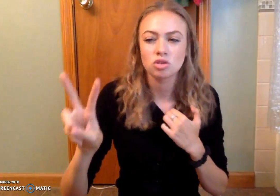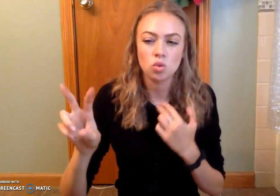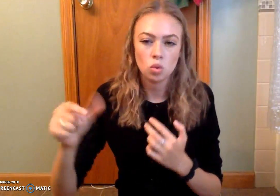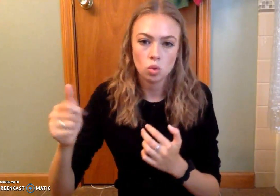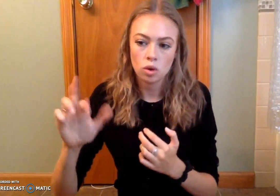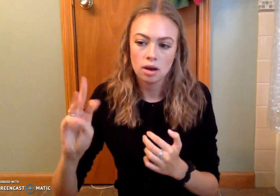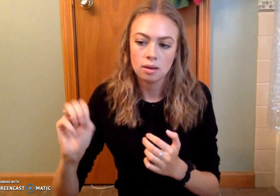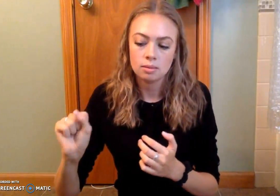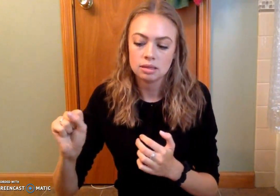23.9